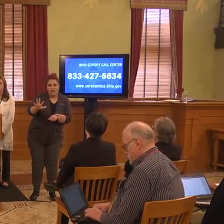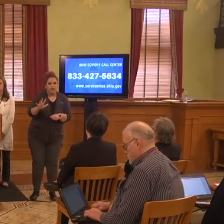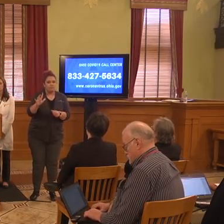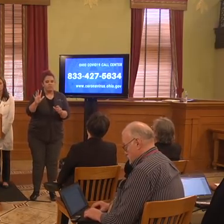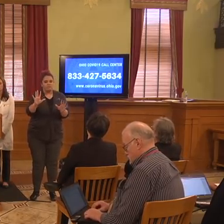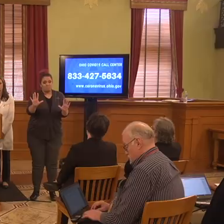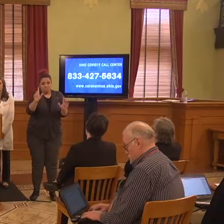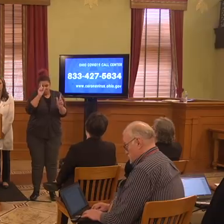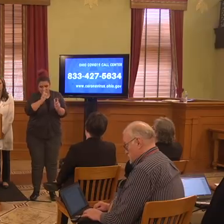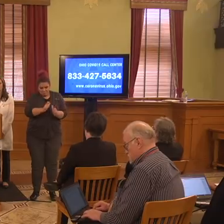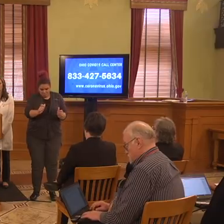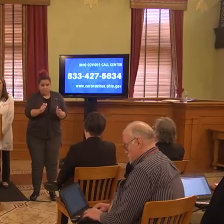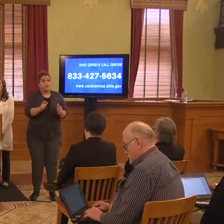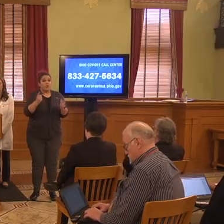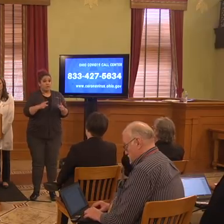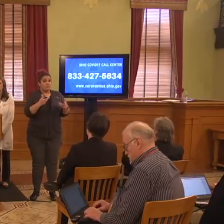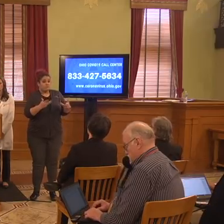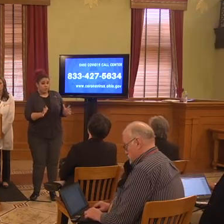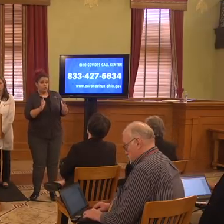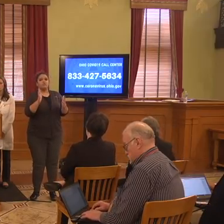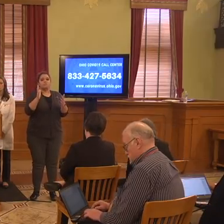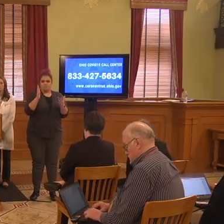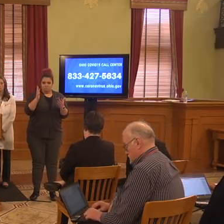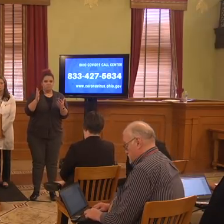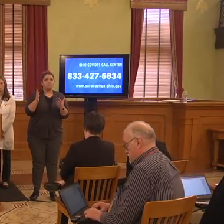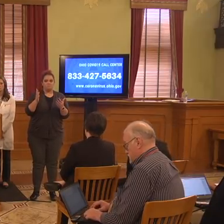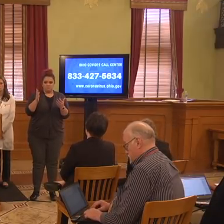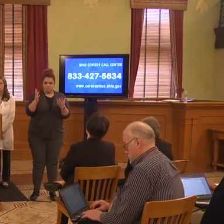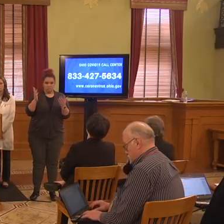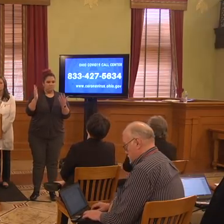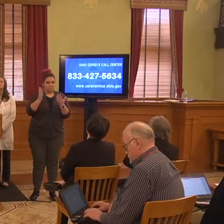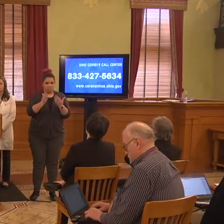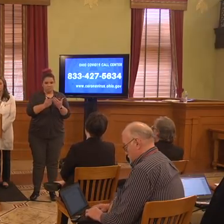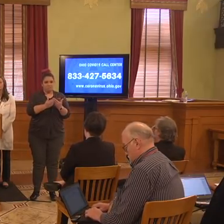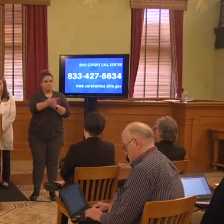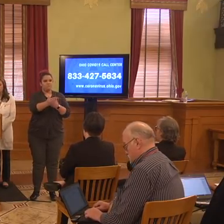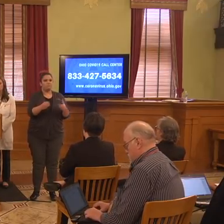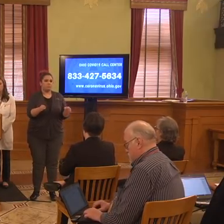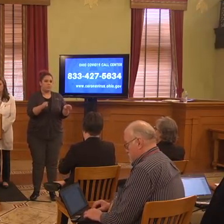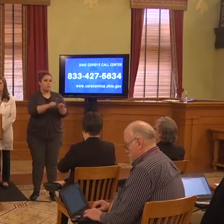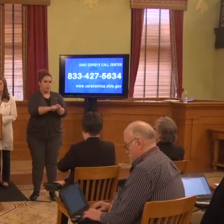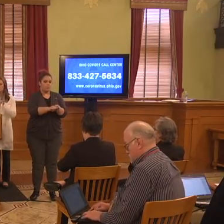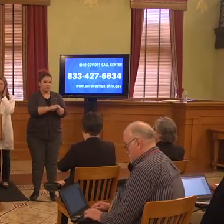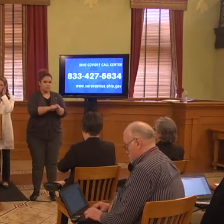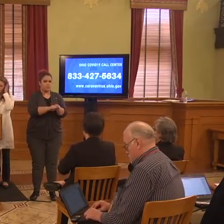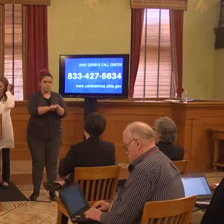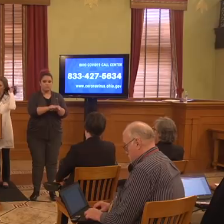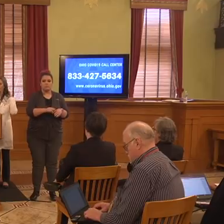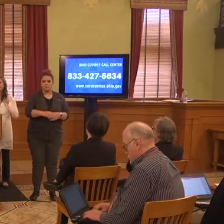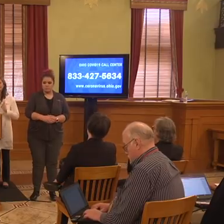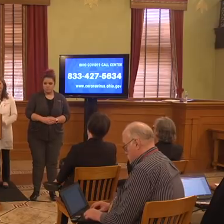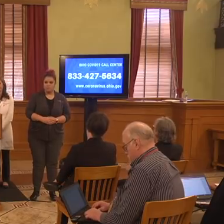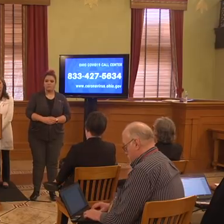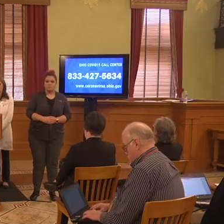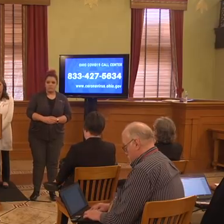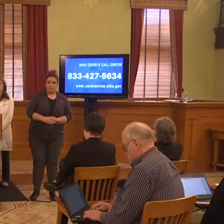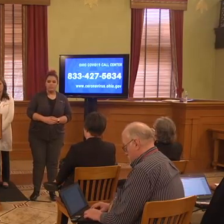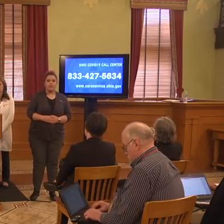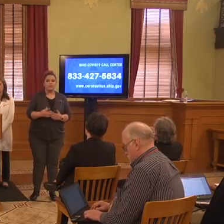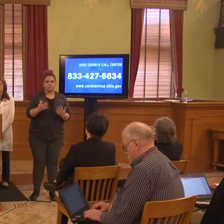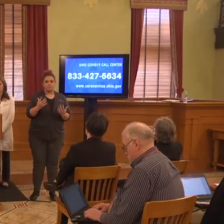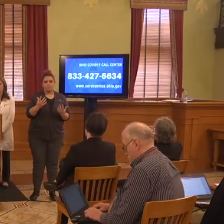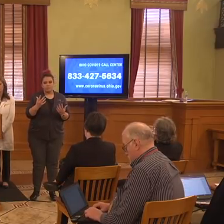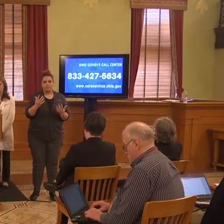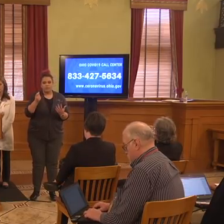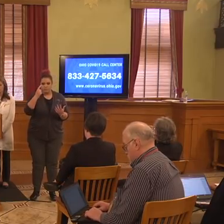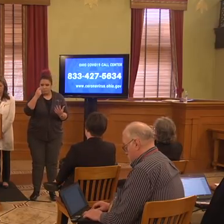kids. Up to that school in regard to, it's been expressed to us that teachers need to be able to